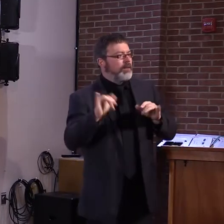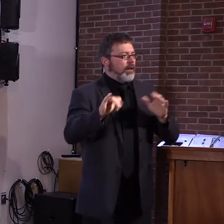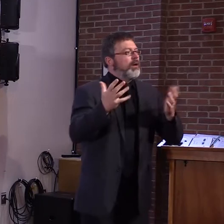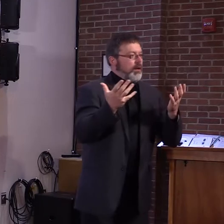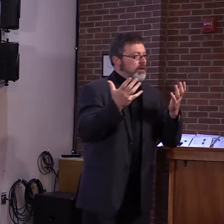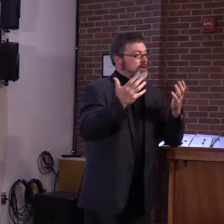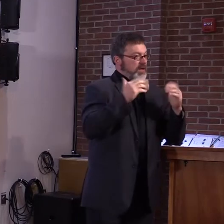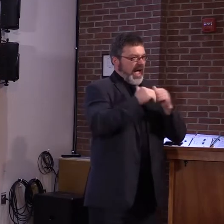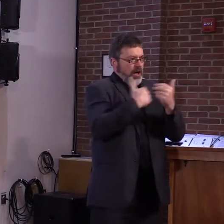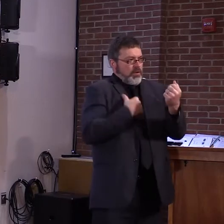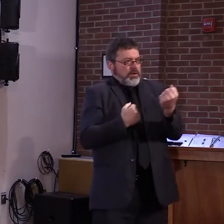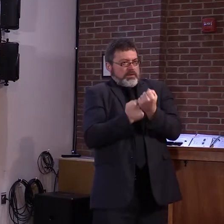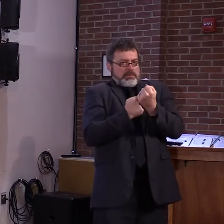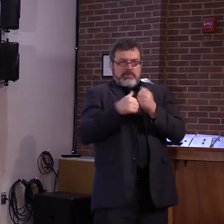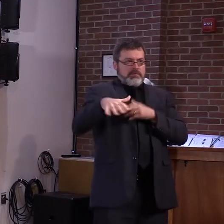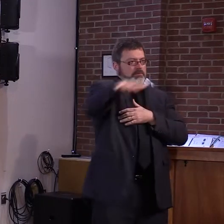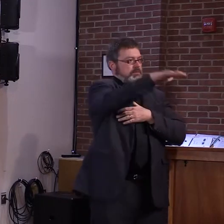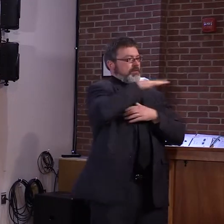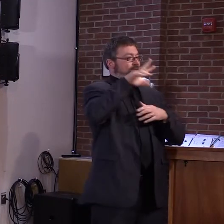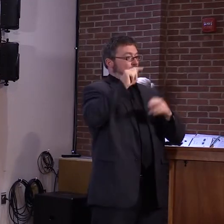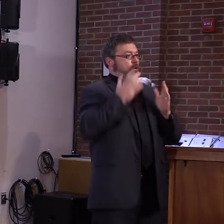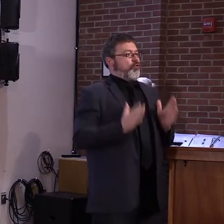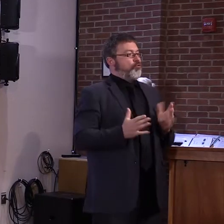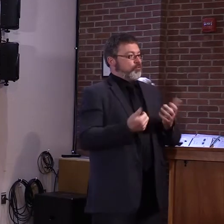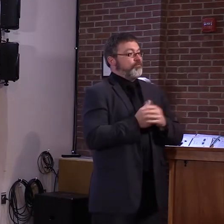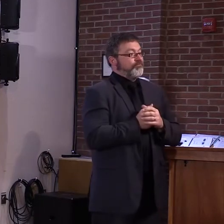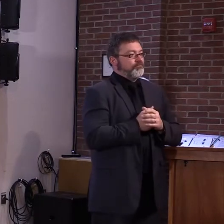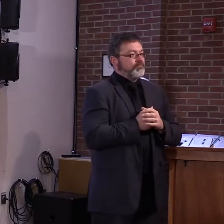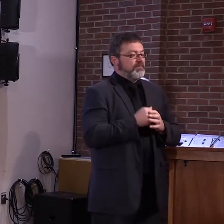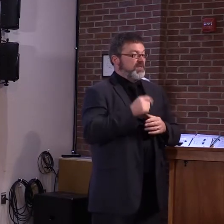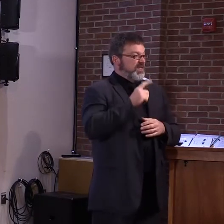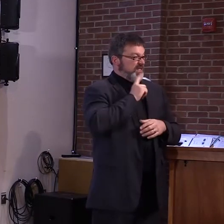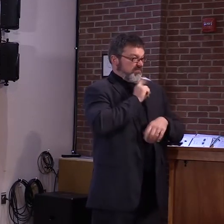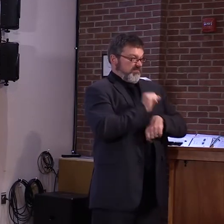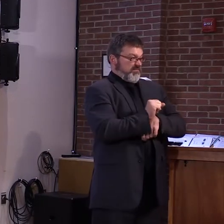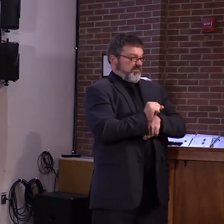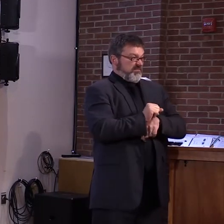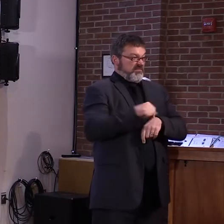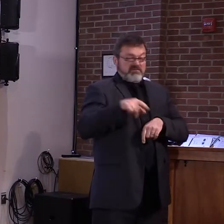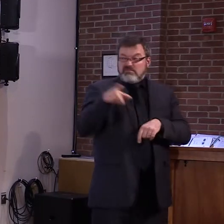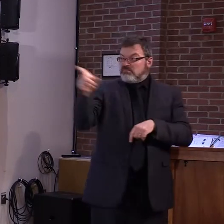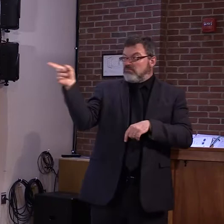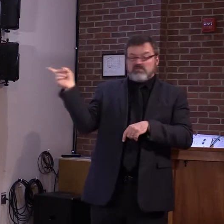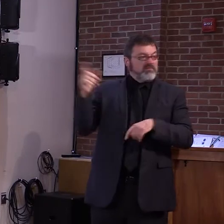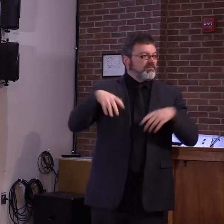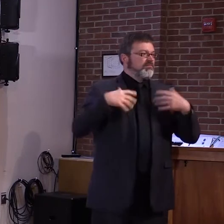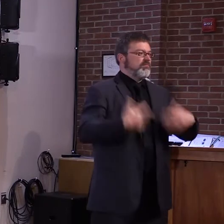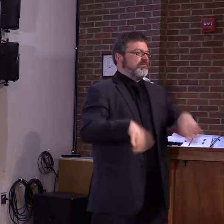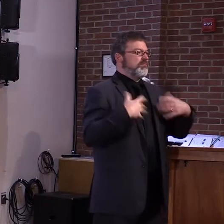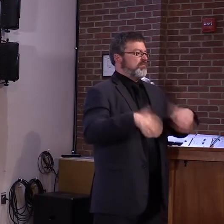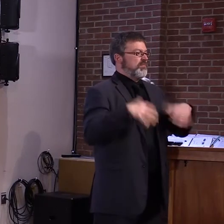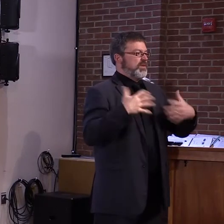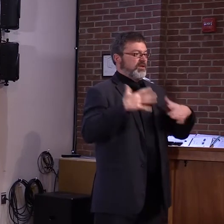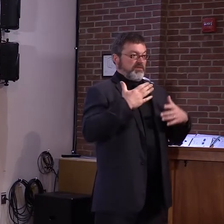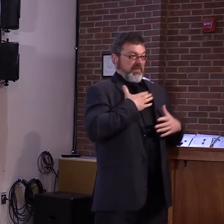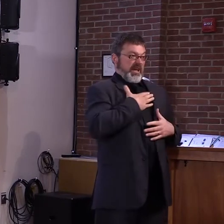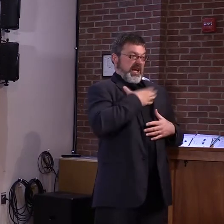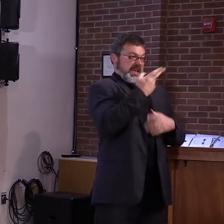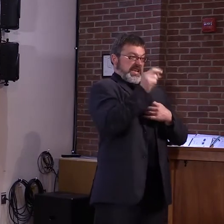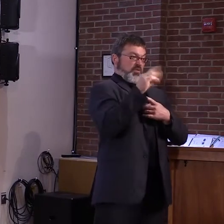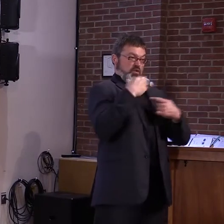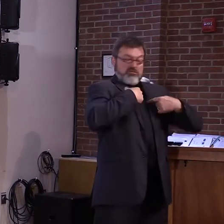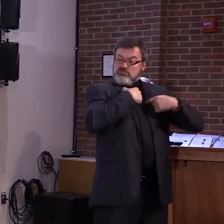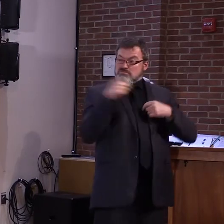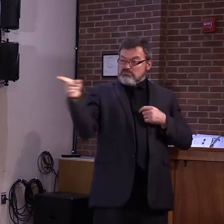crisis. Frankly, these are my public health heroes, and I wanted you to know about them. So in Killington,